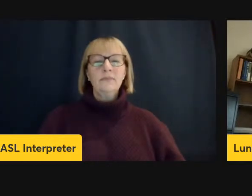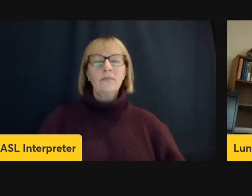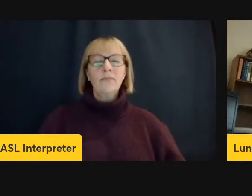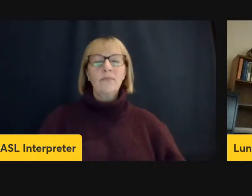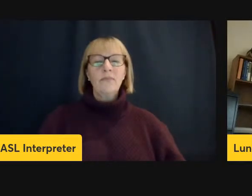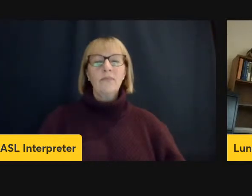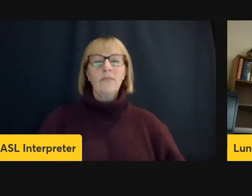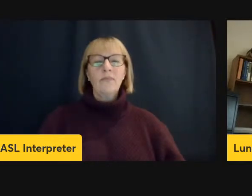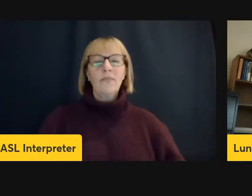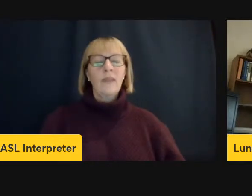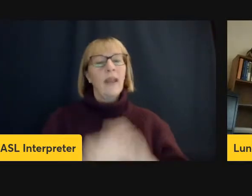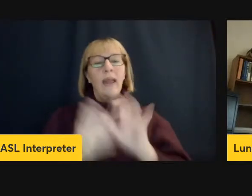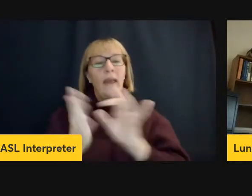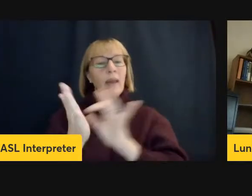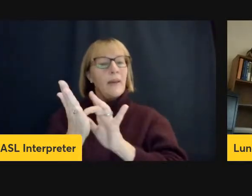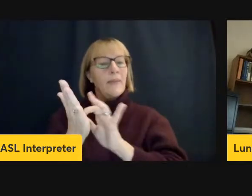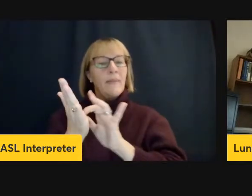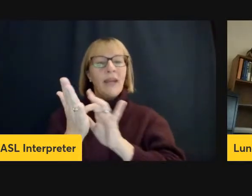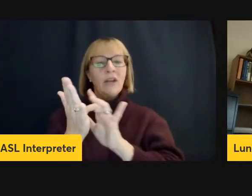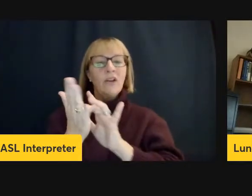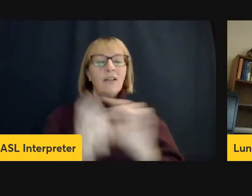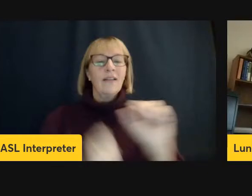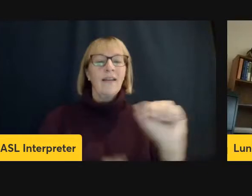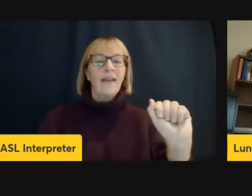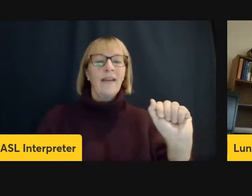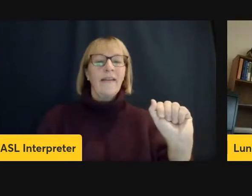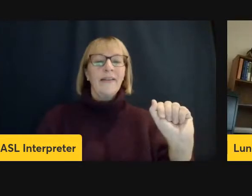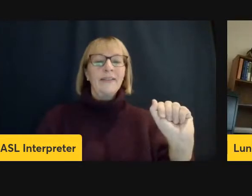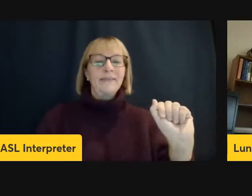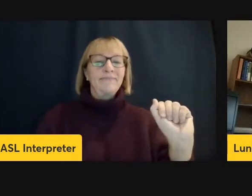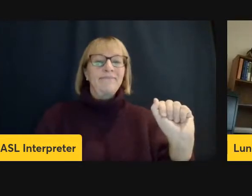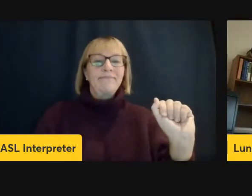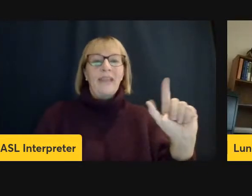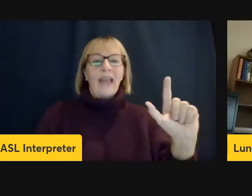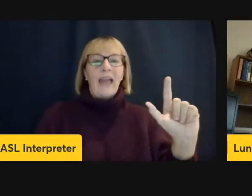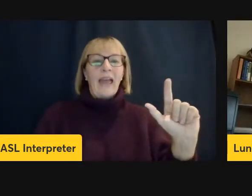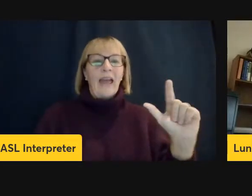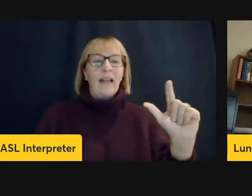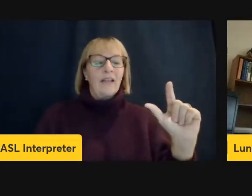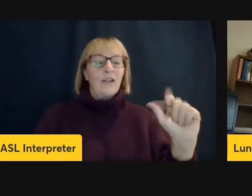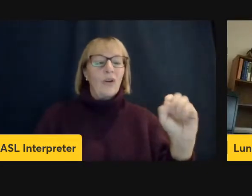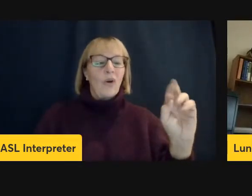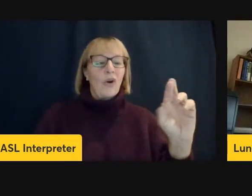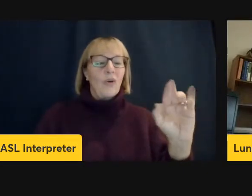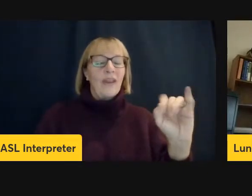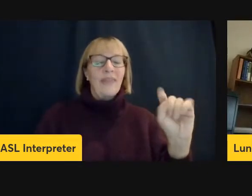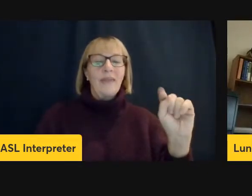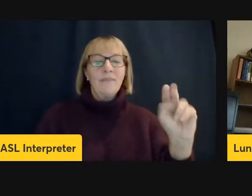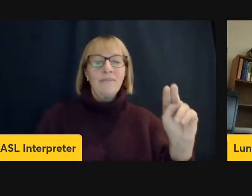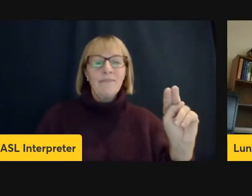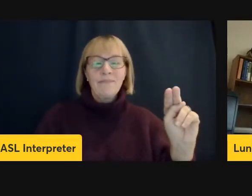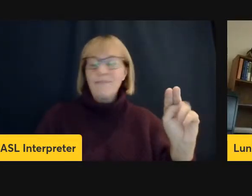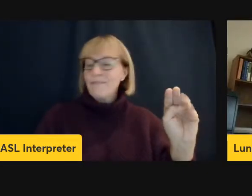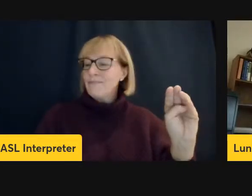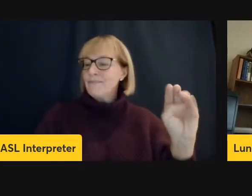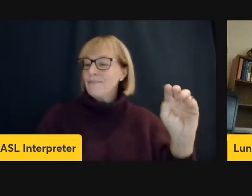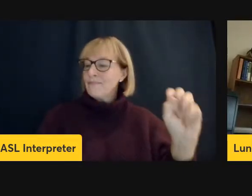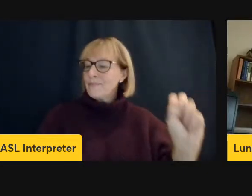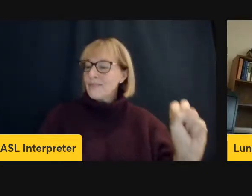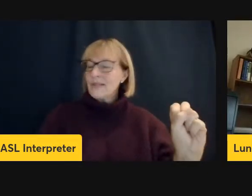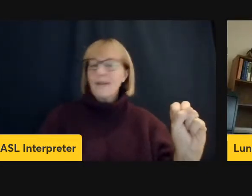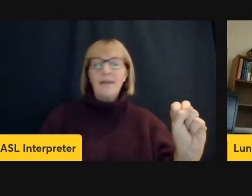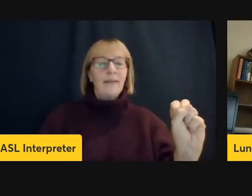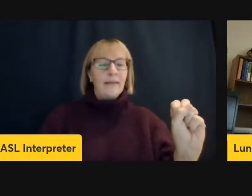medical algorithms just broke onto the scene when in October 2019, Obermeyer